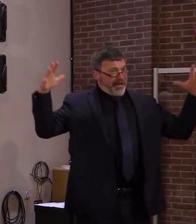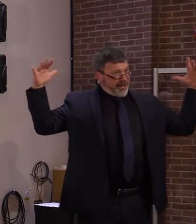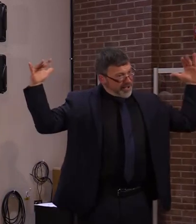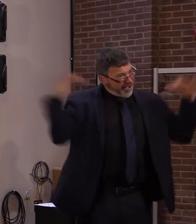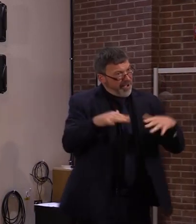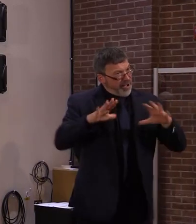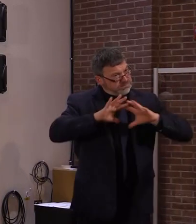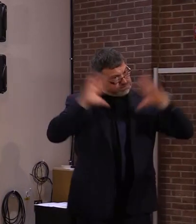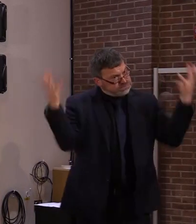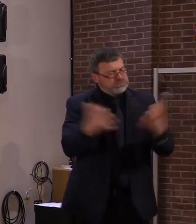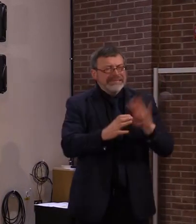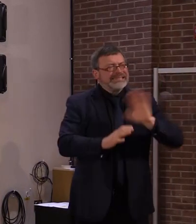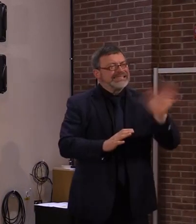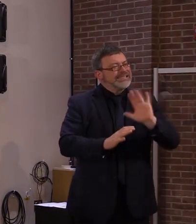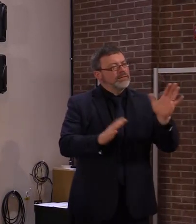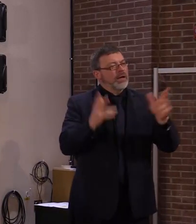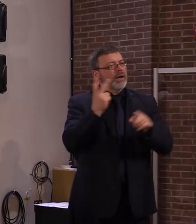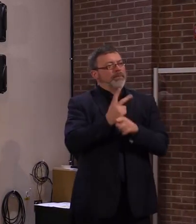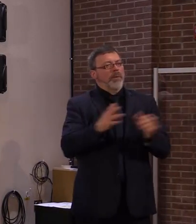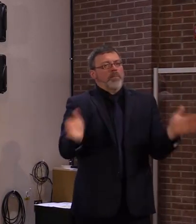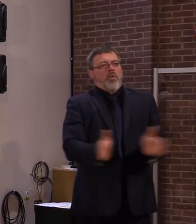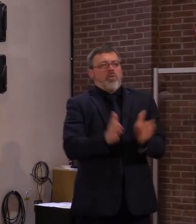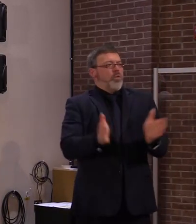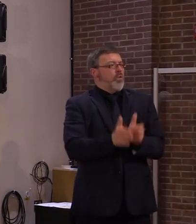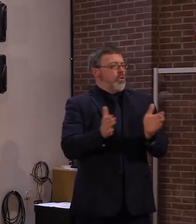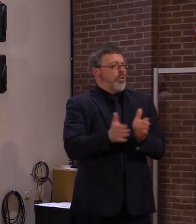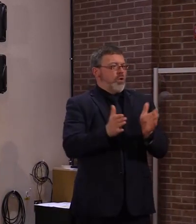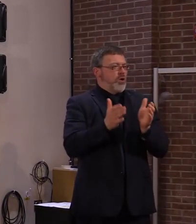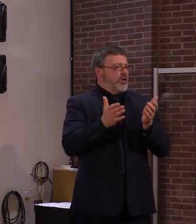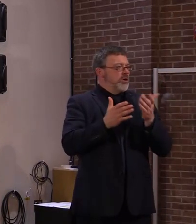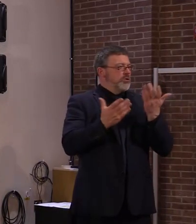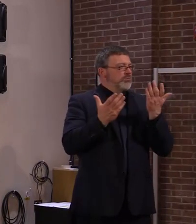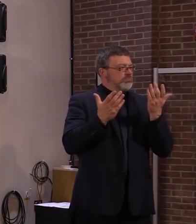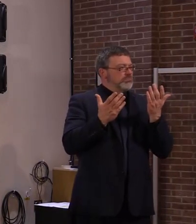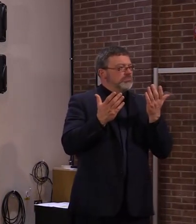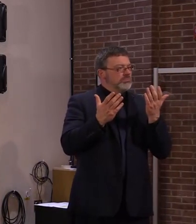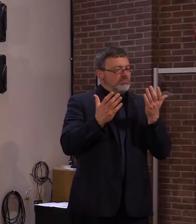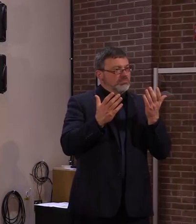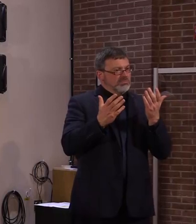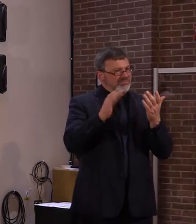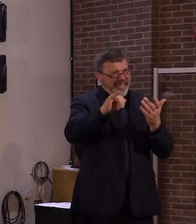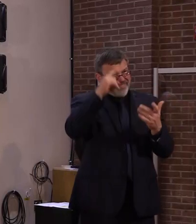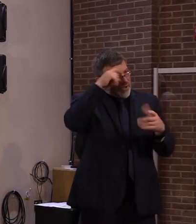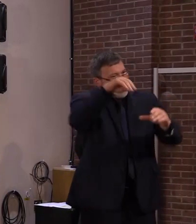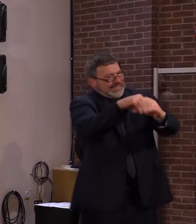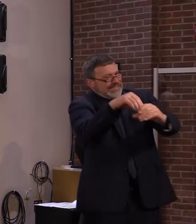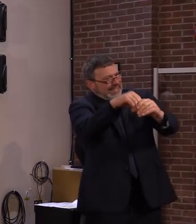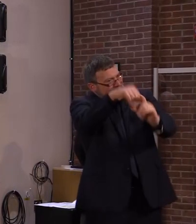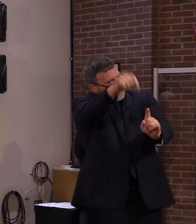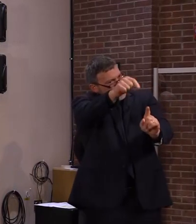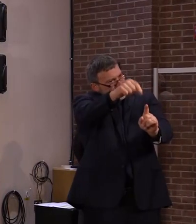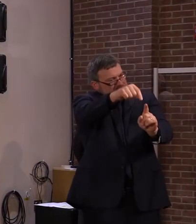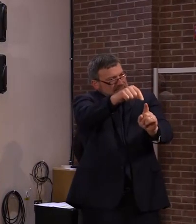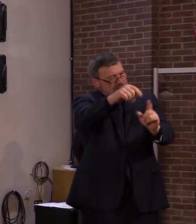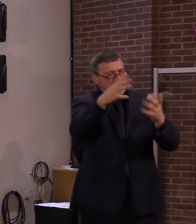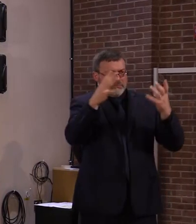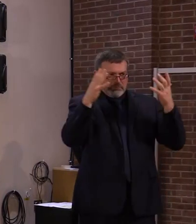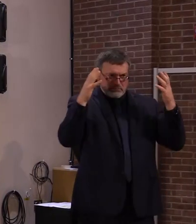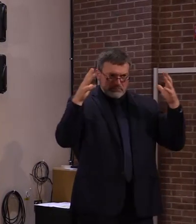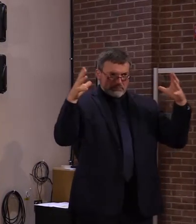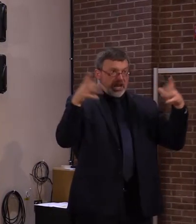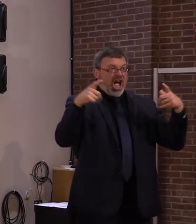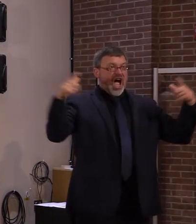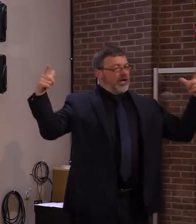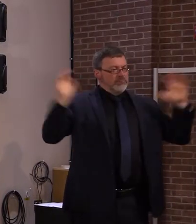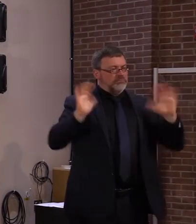avoiding crowded spaces, and following the indoor masking guidance. Now, an event can mean a holiday meal,